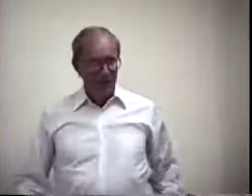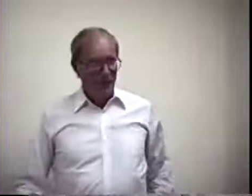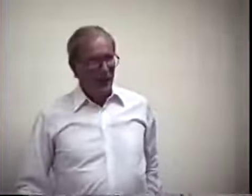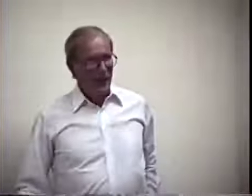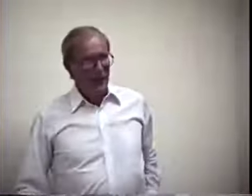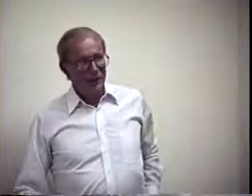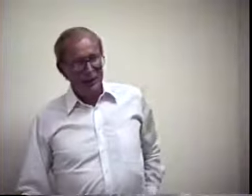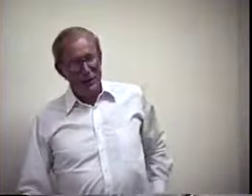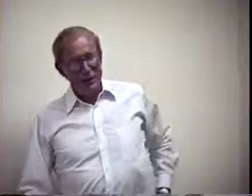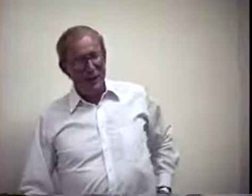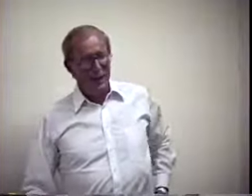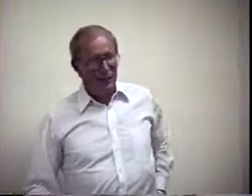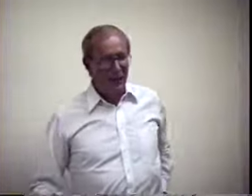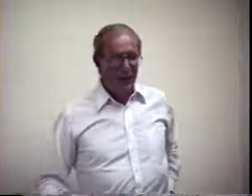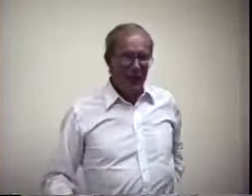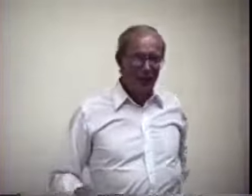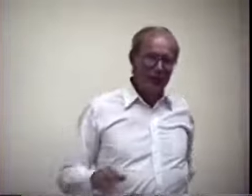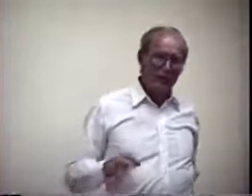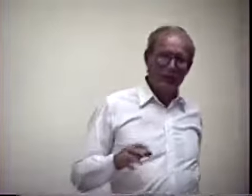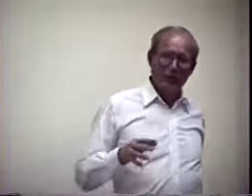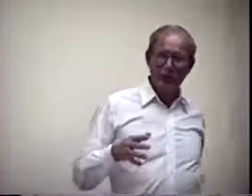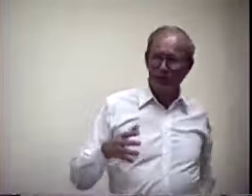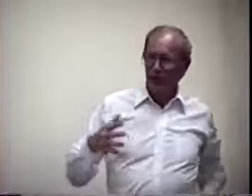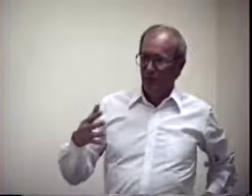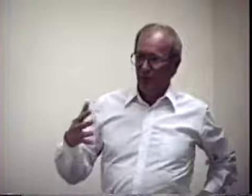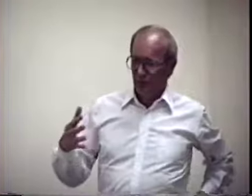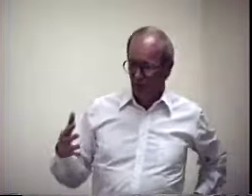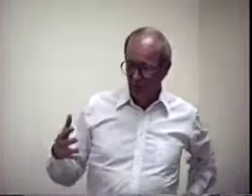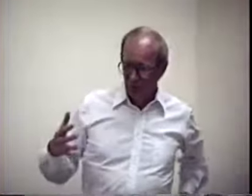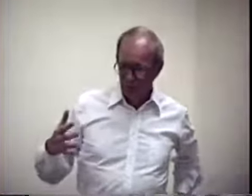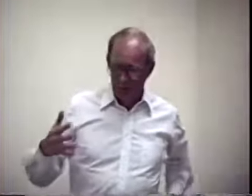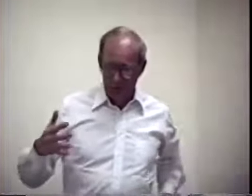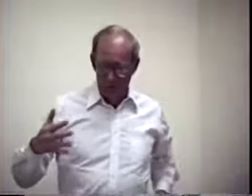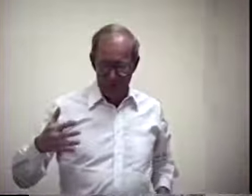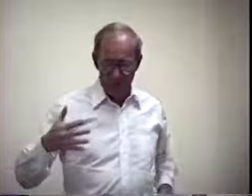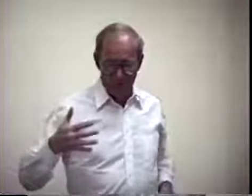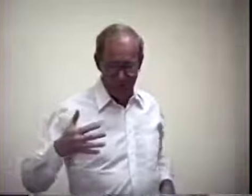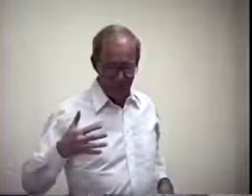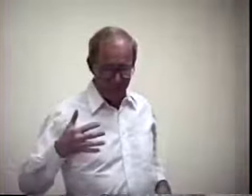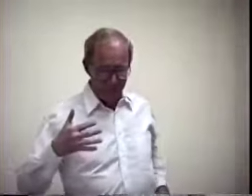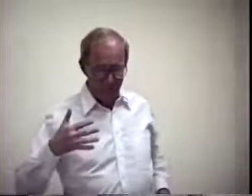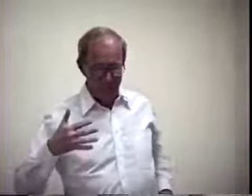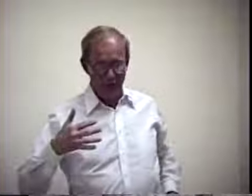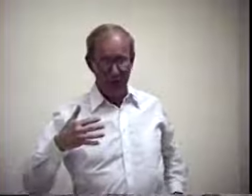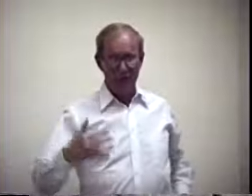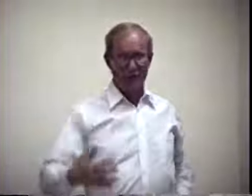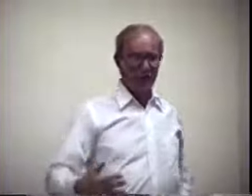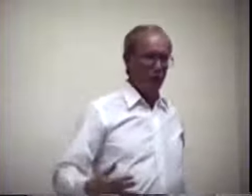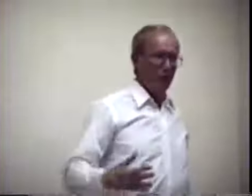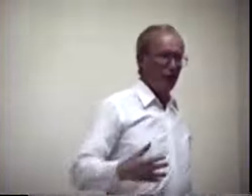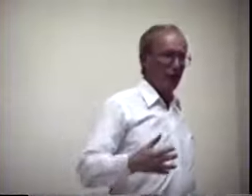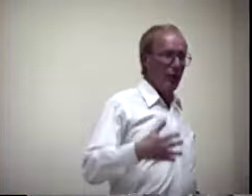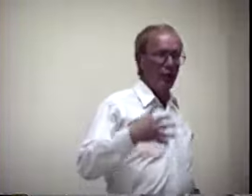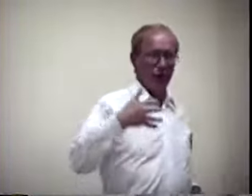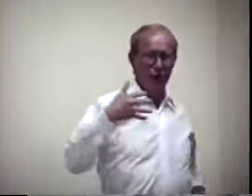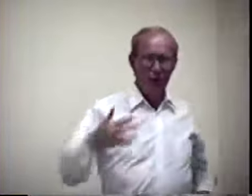The beginning sign language class was a series of lessons each week,